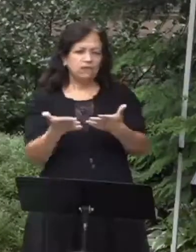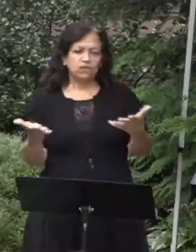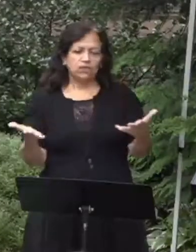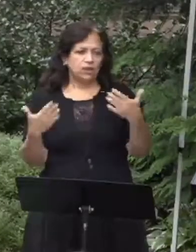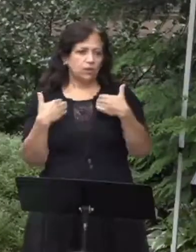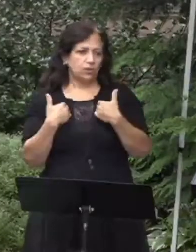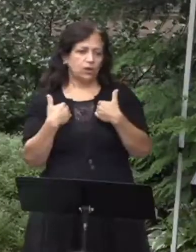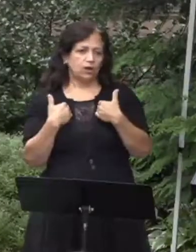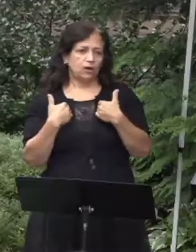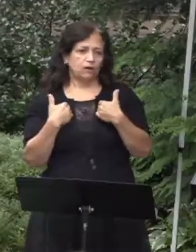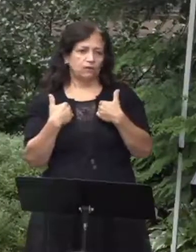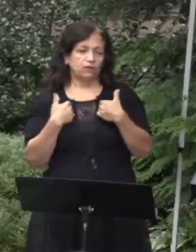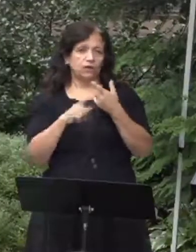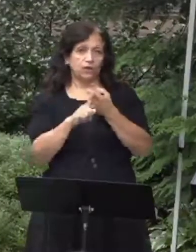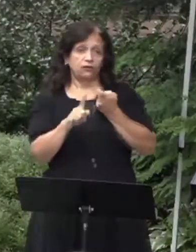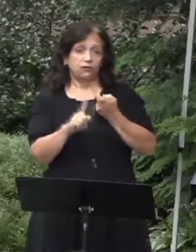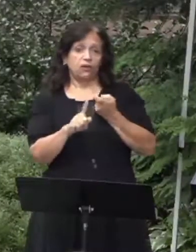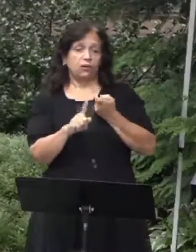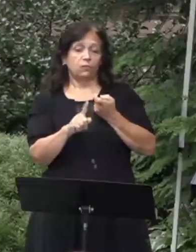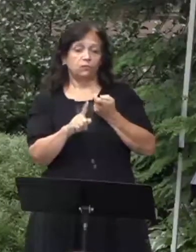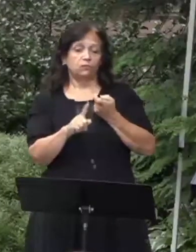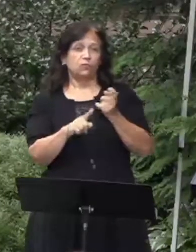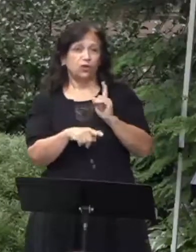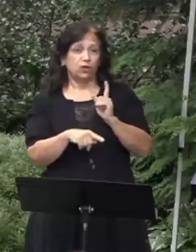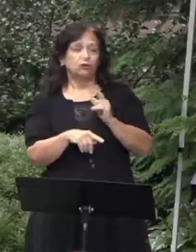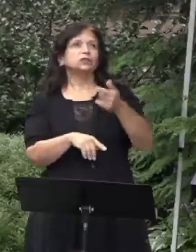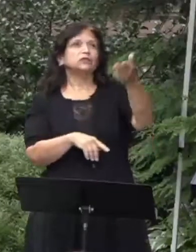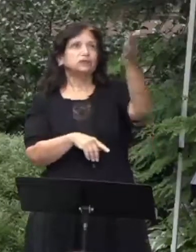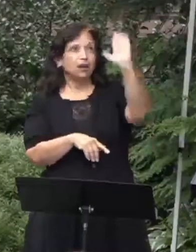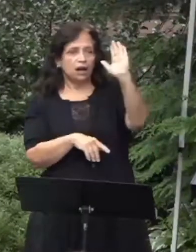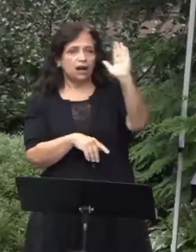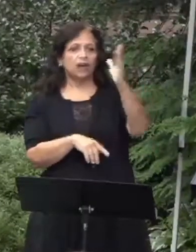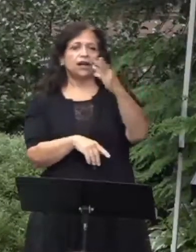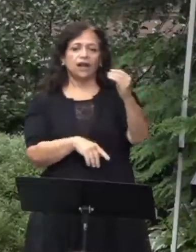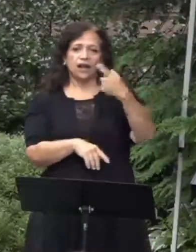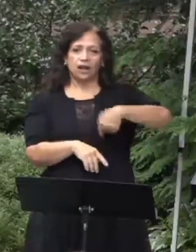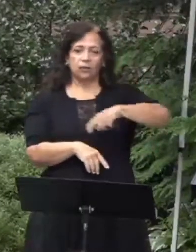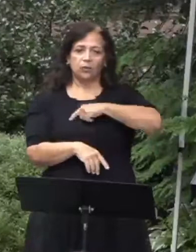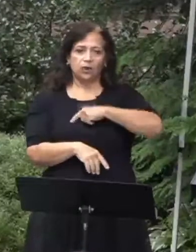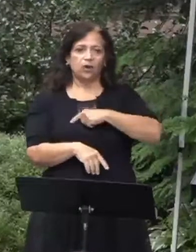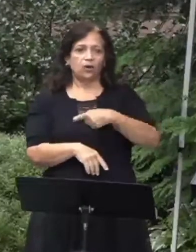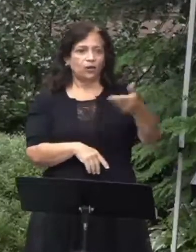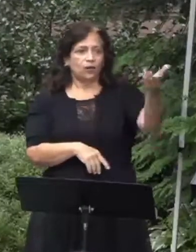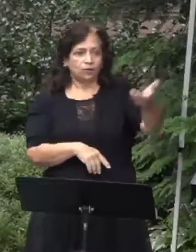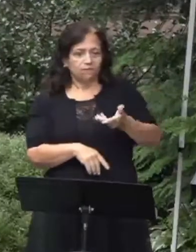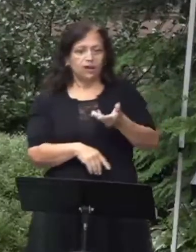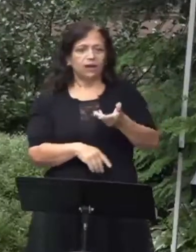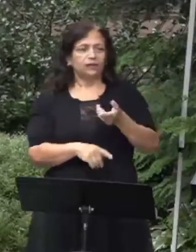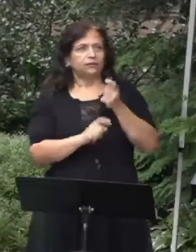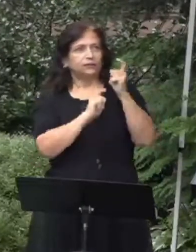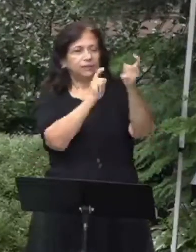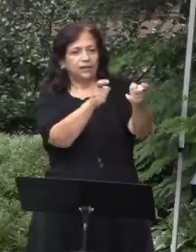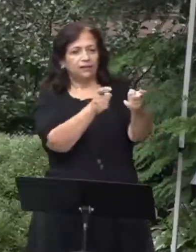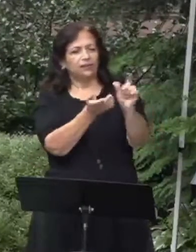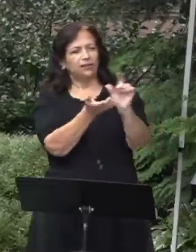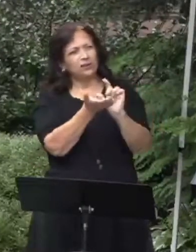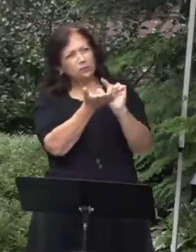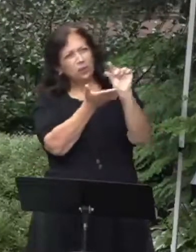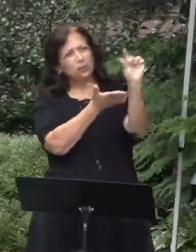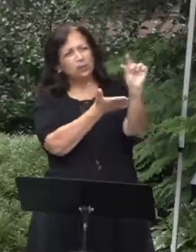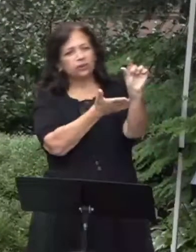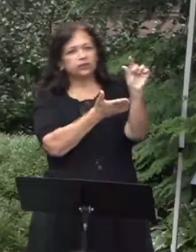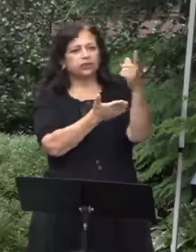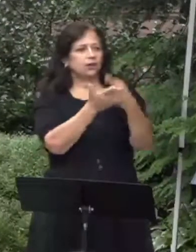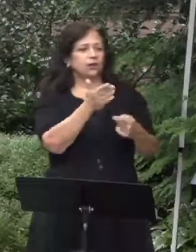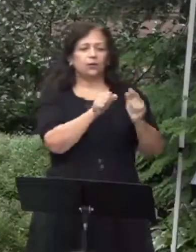we have comes from God, and we are invited to give back a small portion